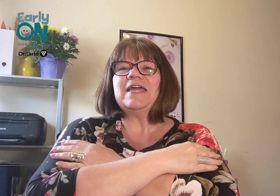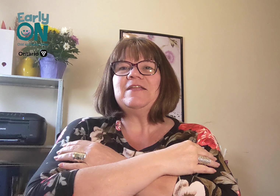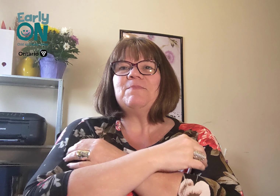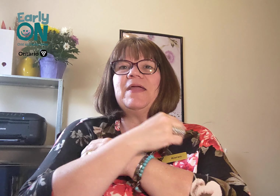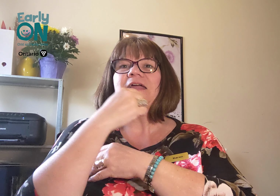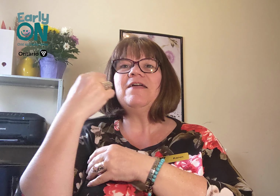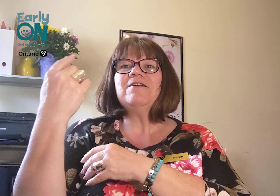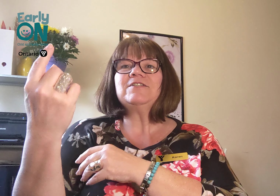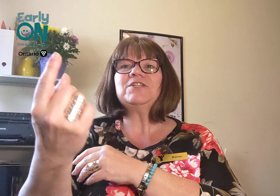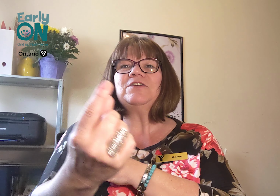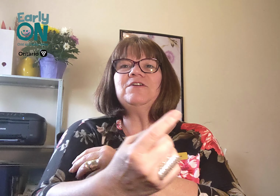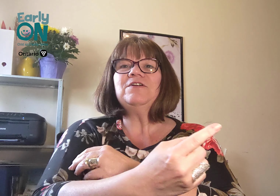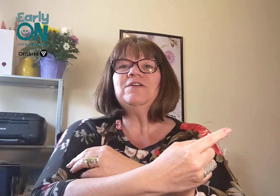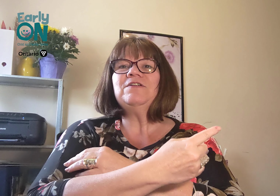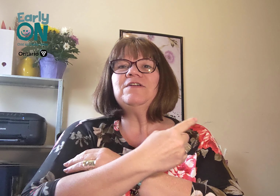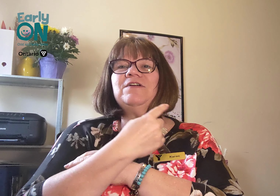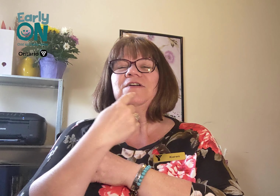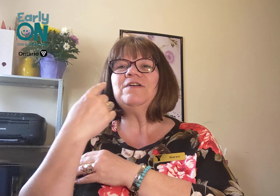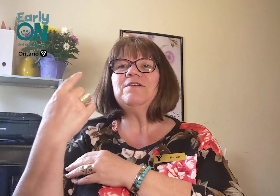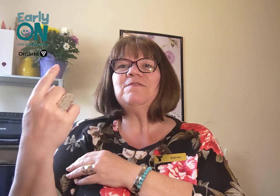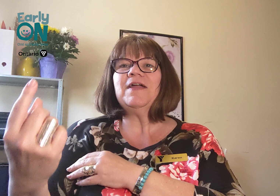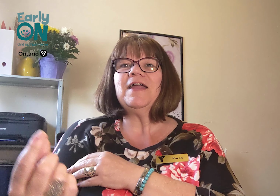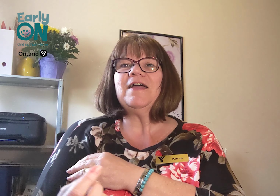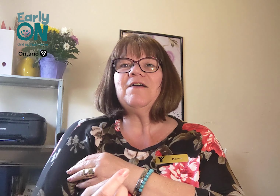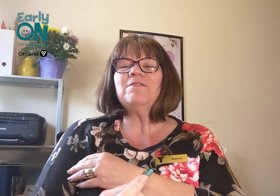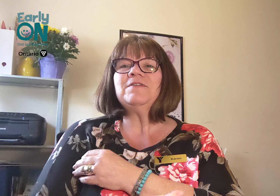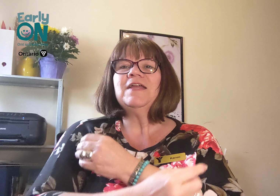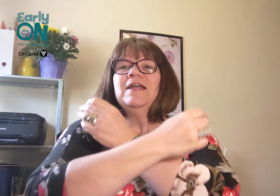Teddy bear, turn around.